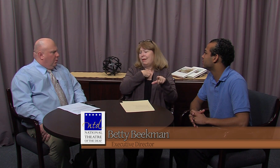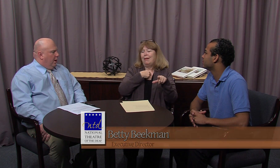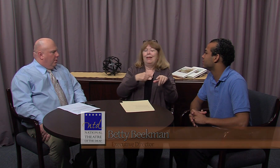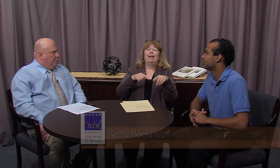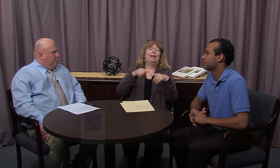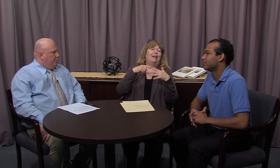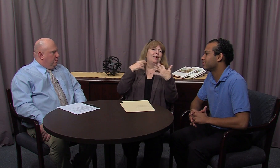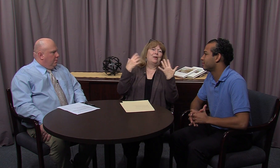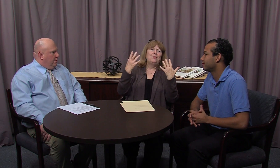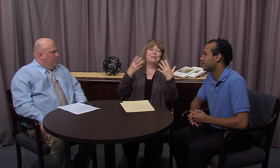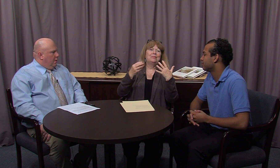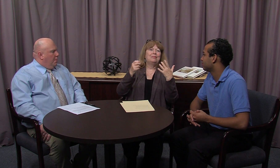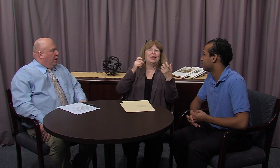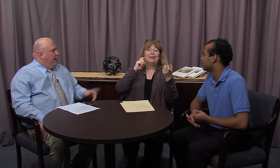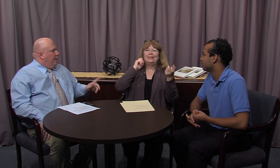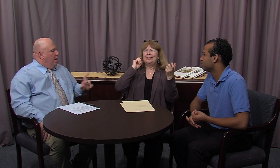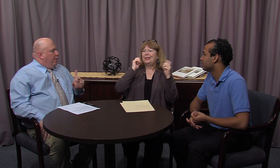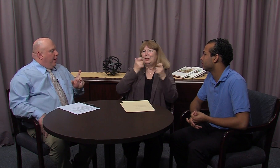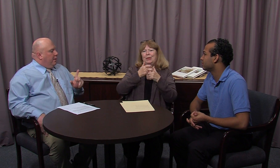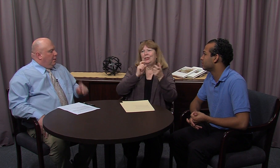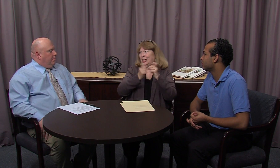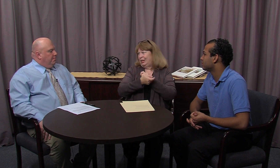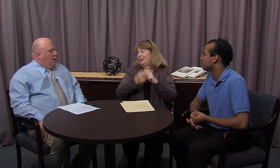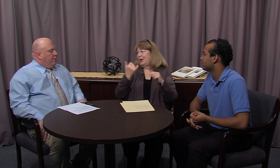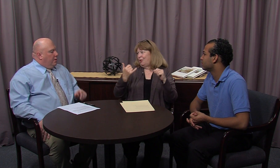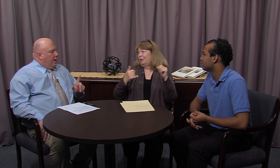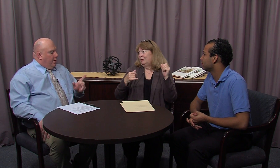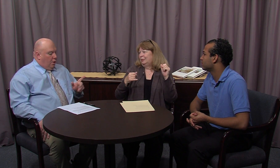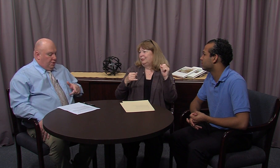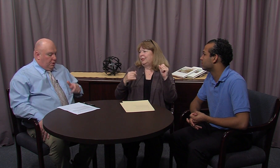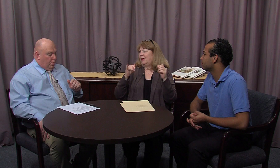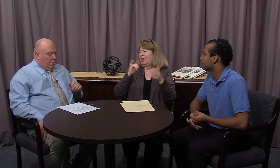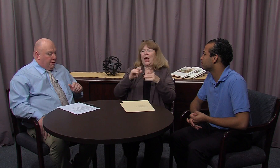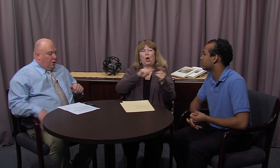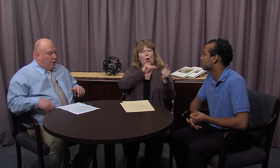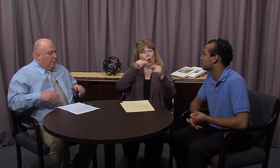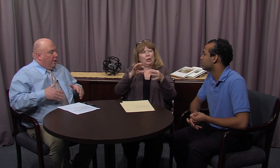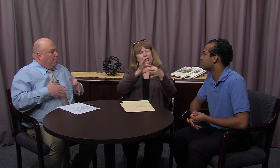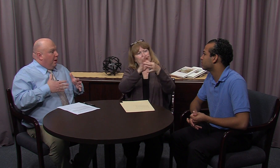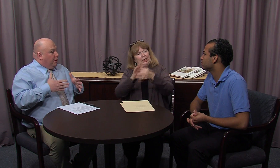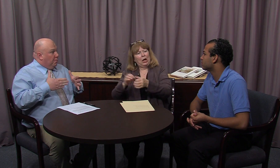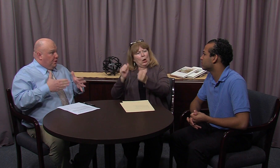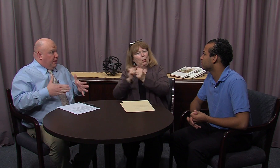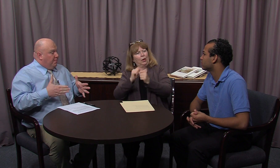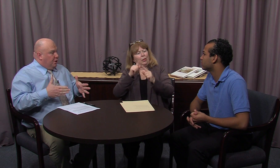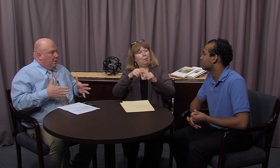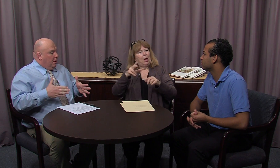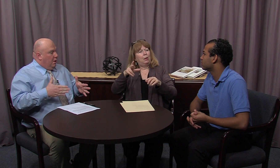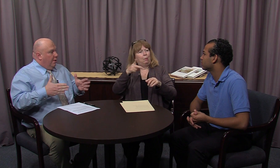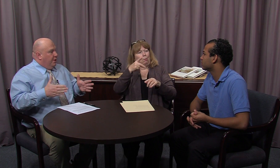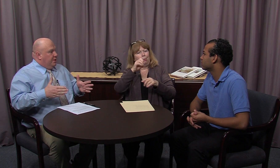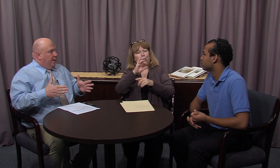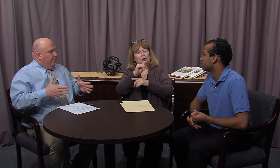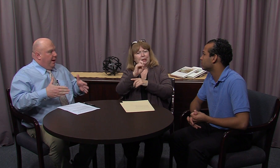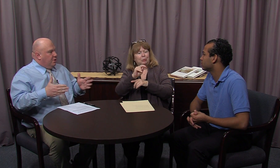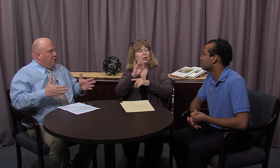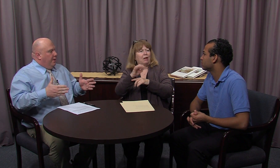Wow. But again, there's a big change now. That goes to what we were talking about the perception of the deaf has changed. It's